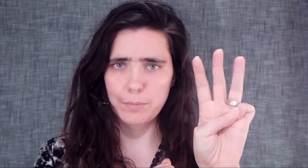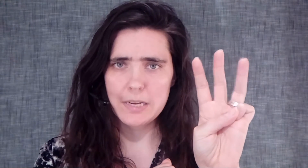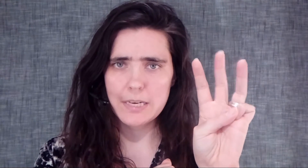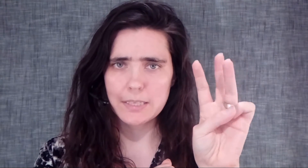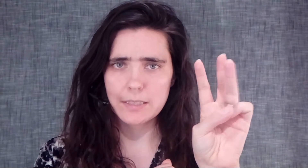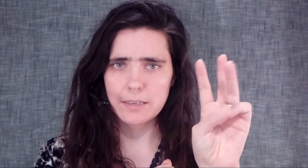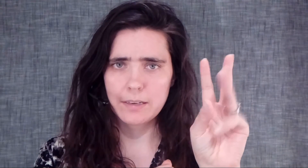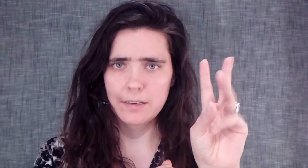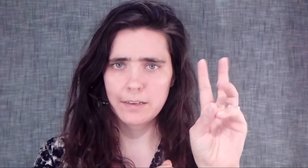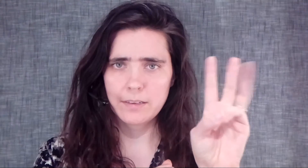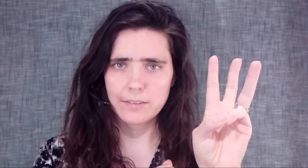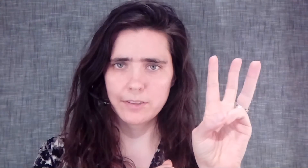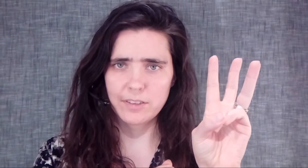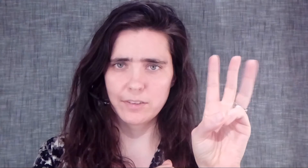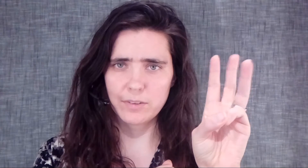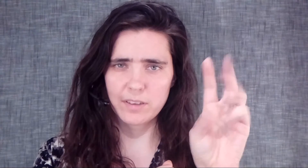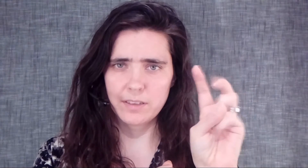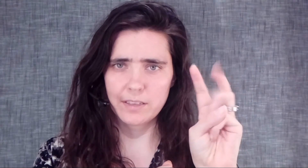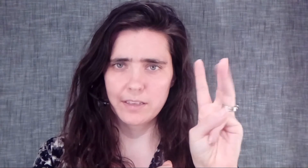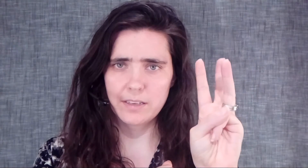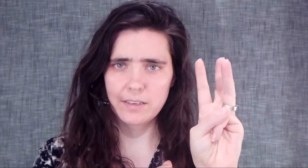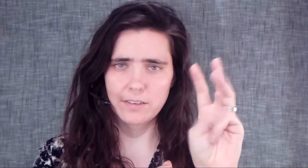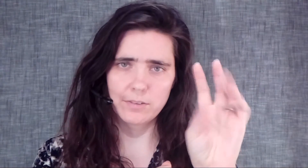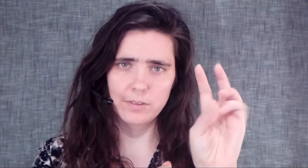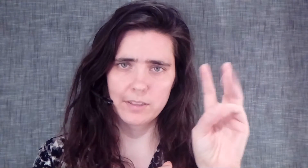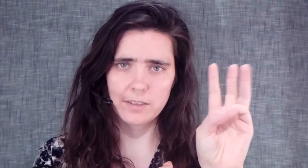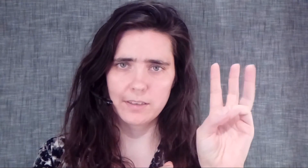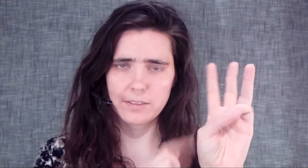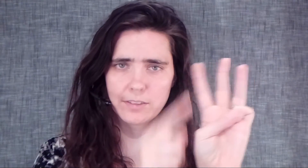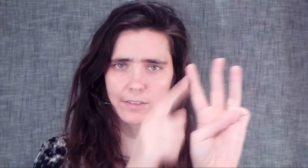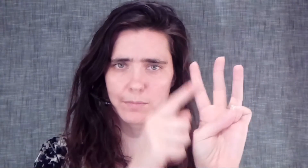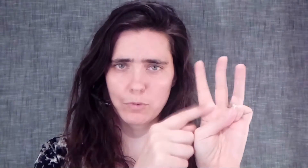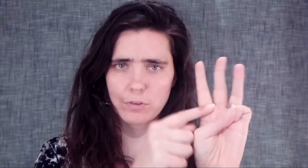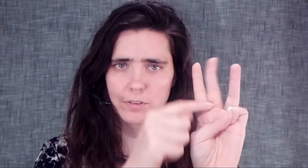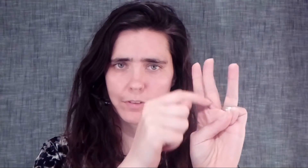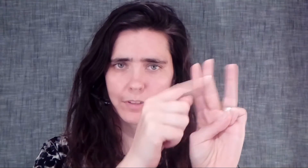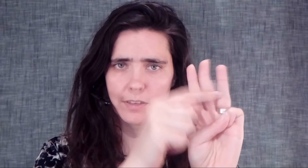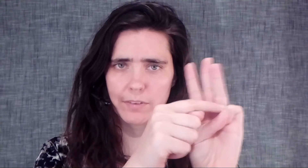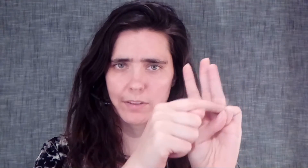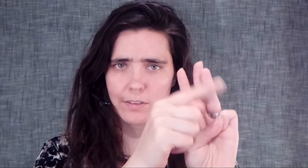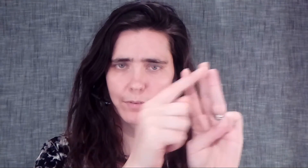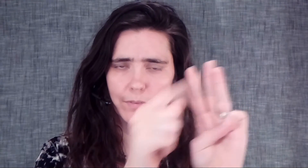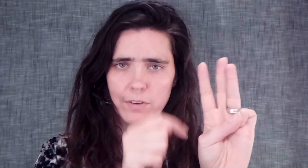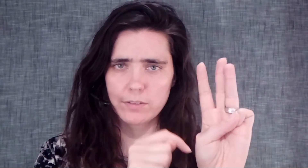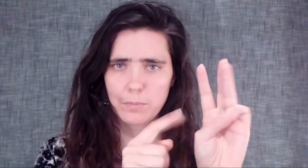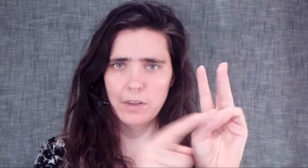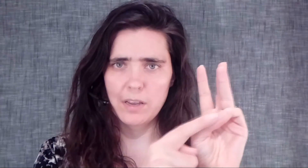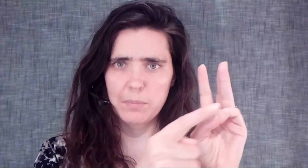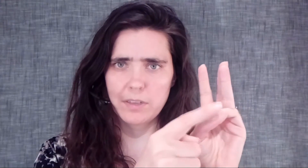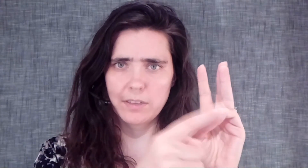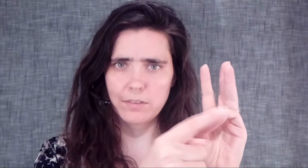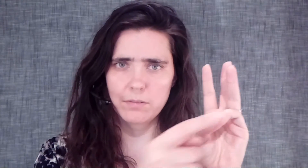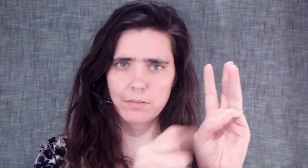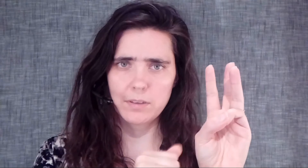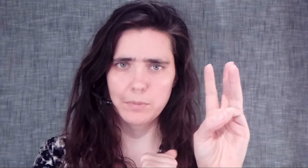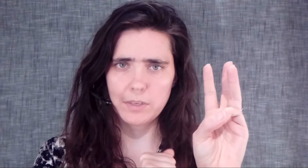meet. So you can do it kind of like that. You can do it like that. It's just more so just having these 3 fingers up, but they do come